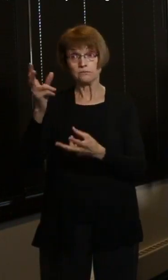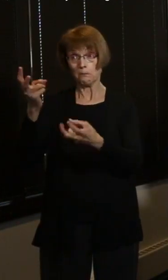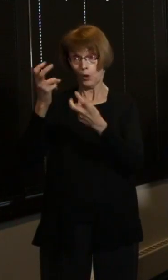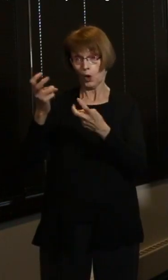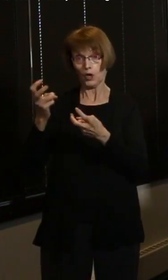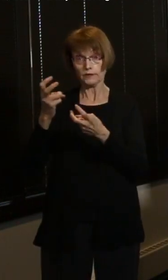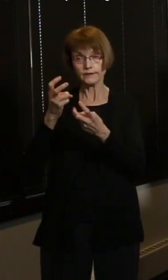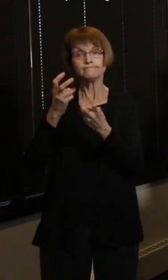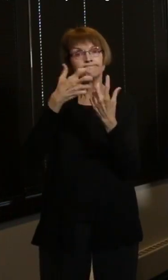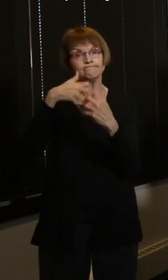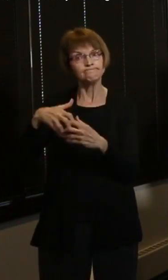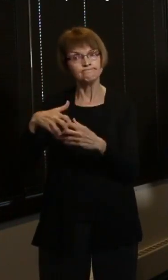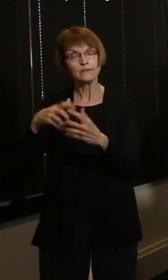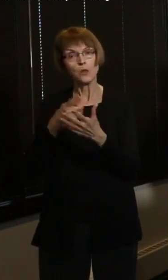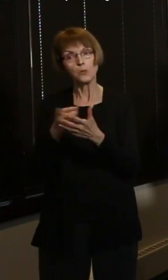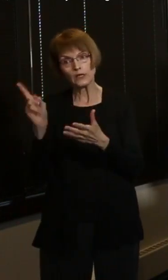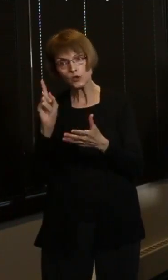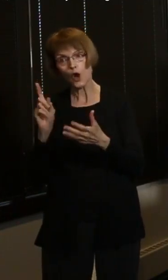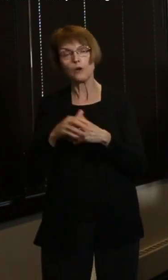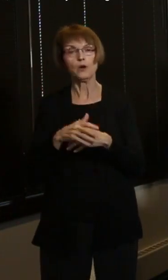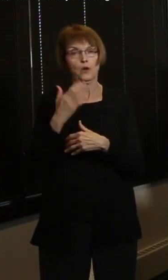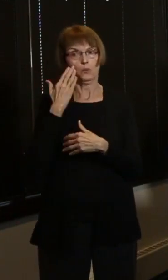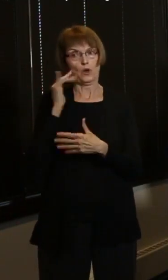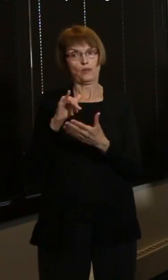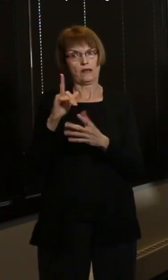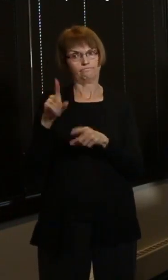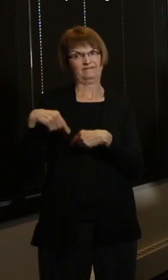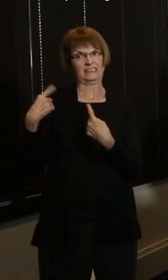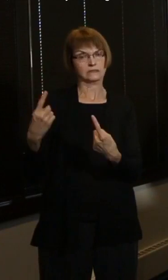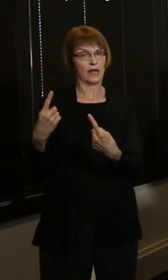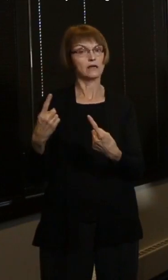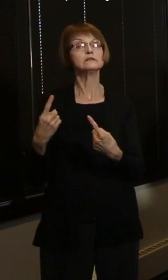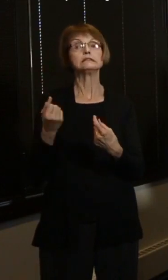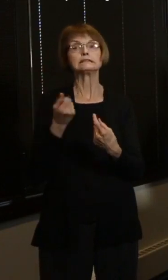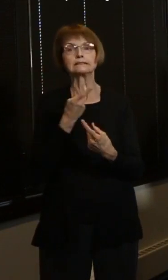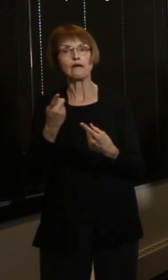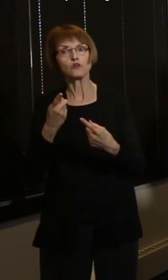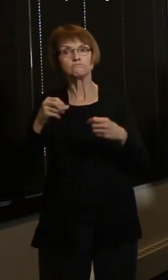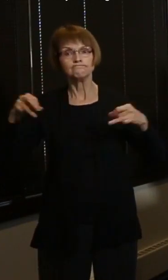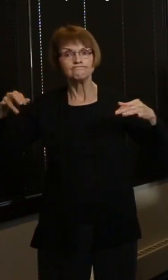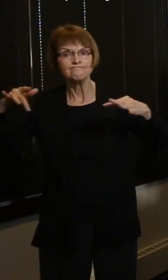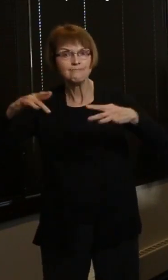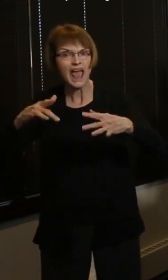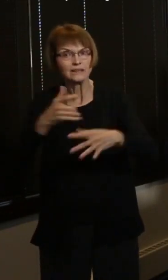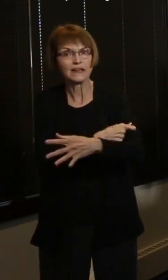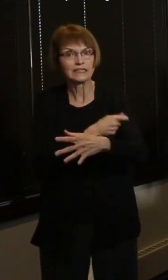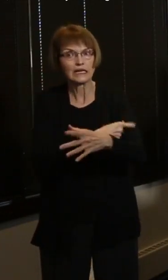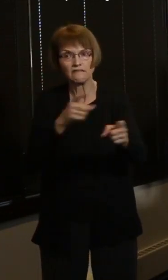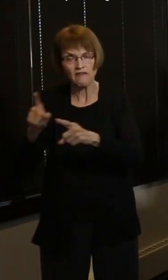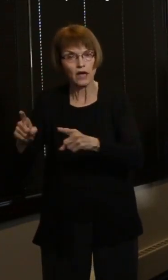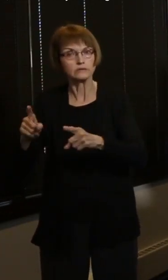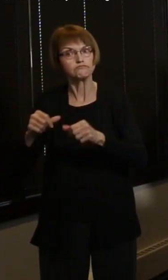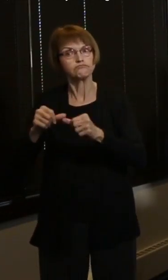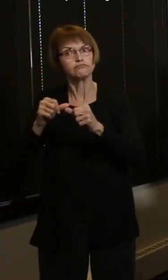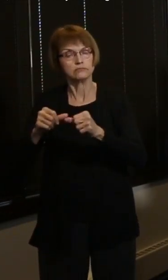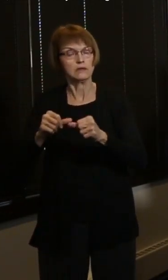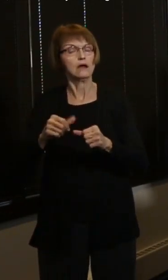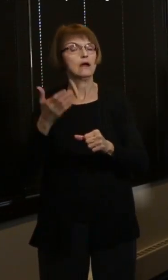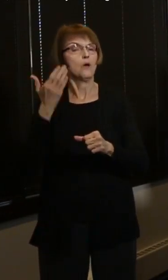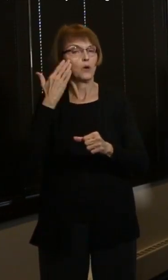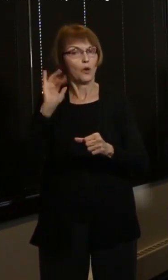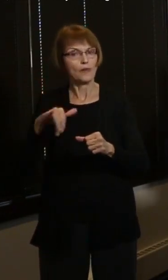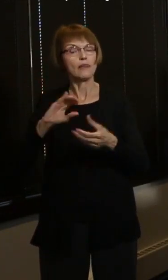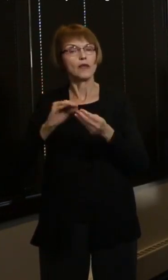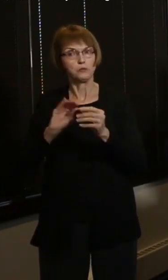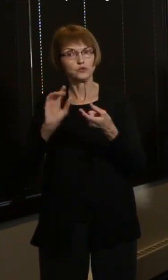mass vaccination campaigns that have been ongoing, so these numbers are going to change. And also remember that this is data